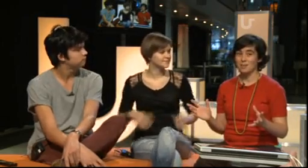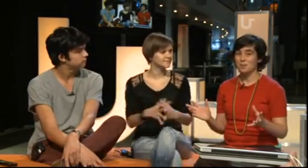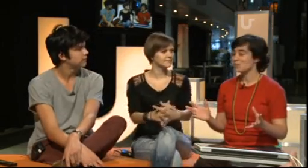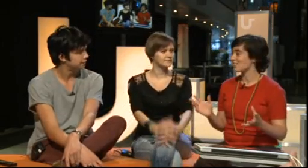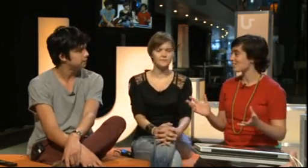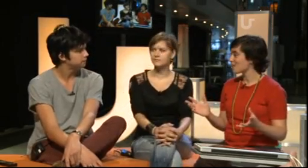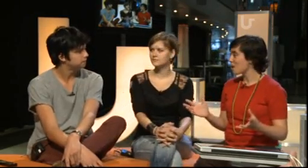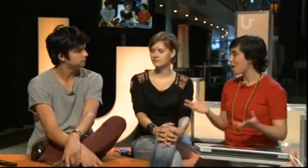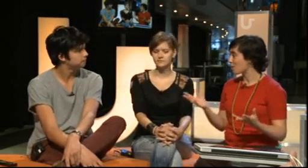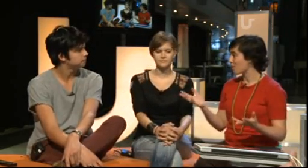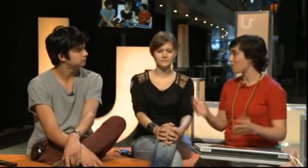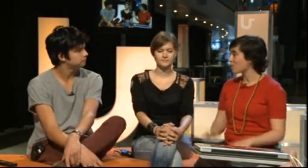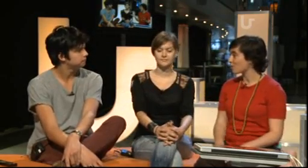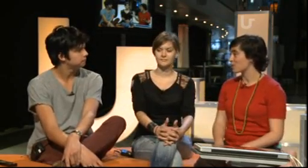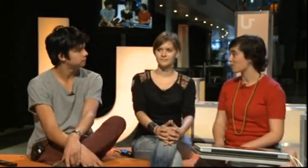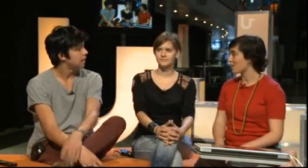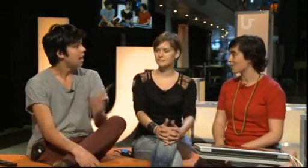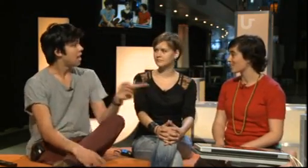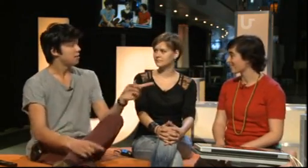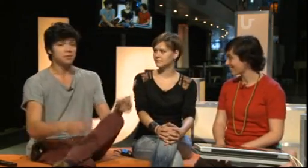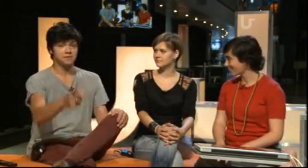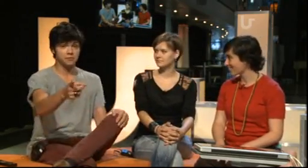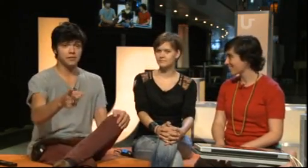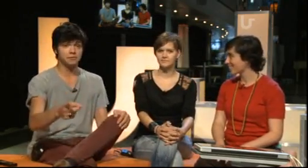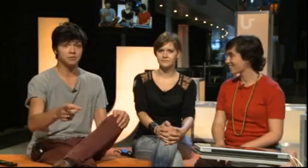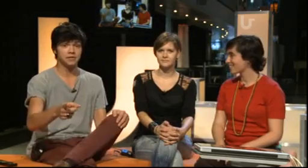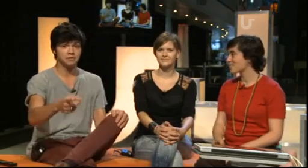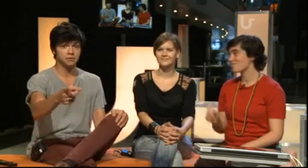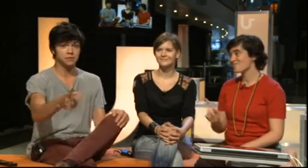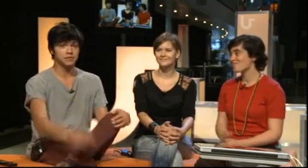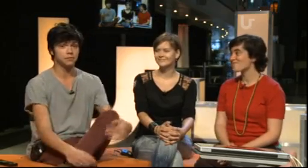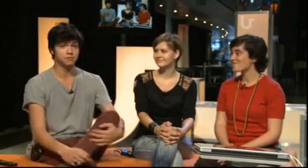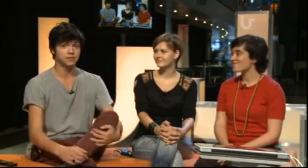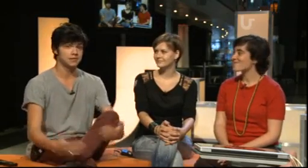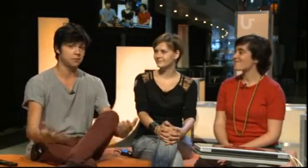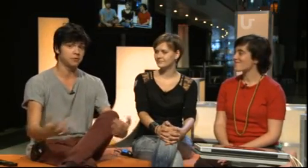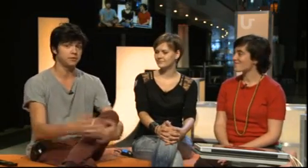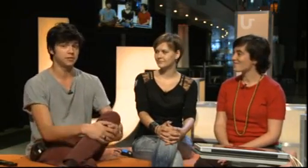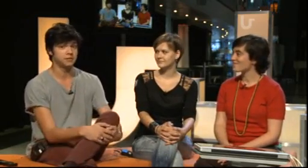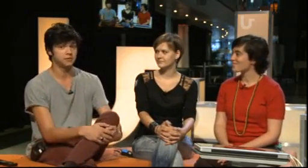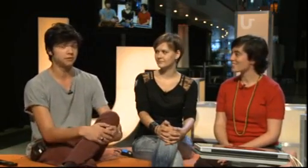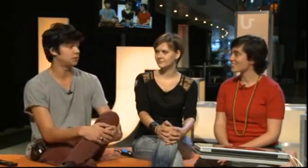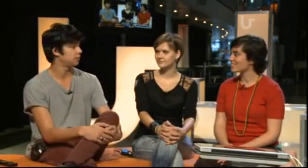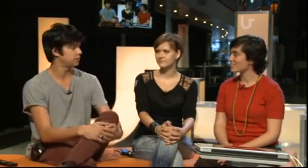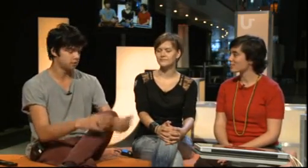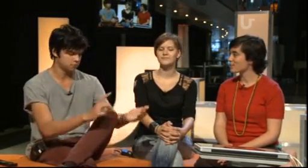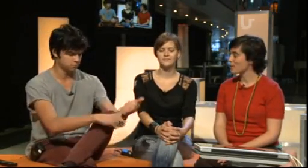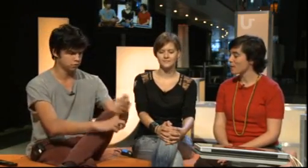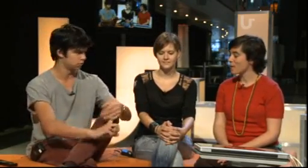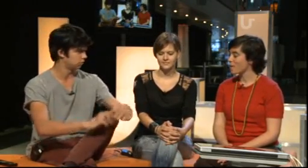Language, which is our third official language. It's my favourite piece of trivia. If you want to stump your friends to say what are New Zealand's three official languages, English,